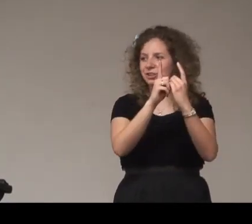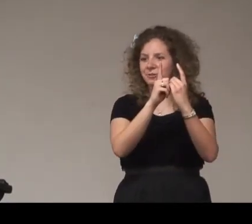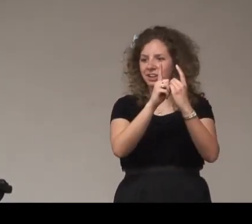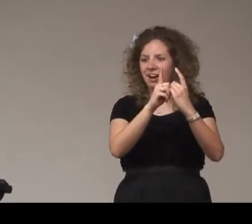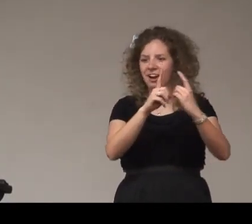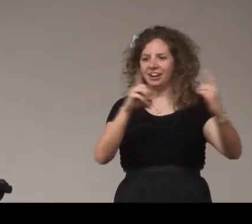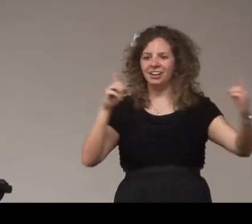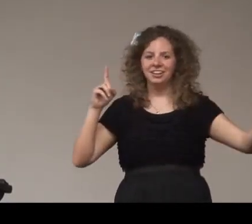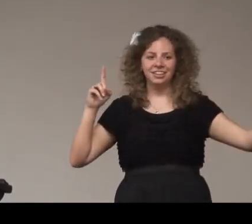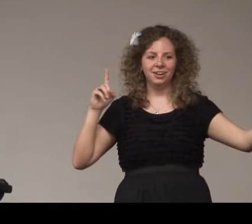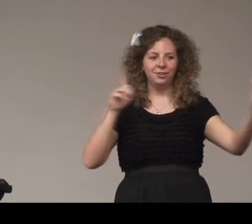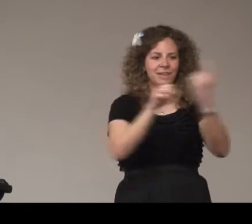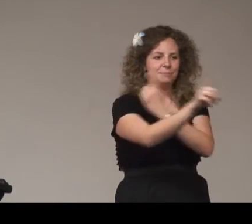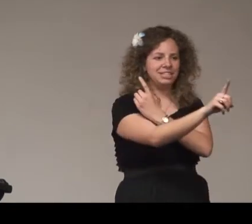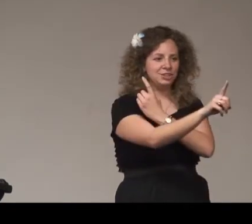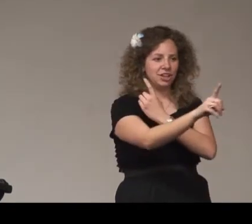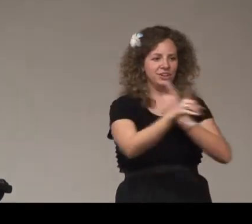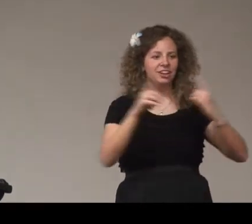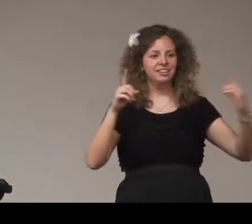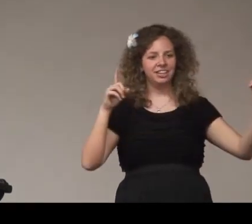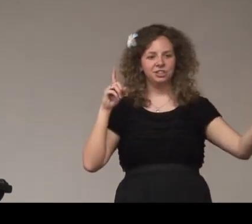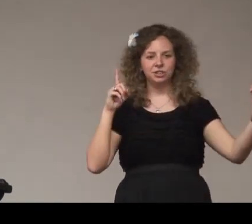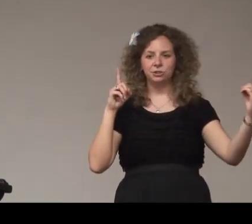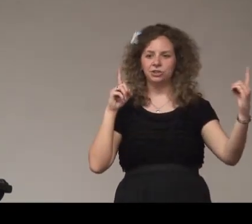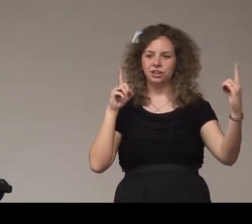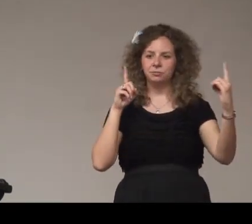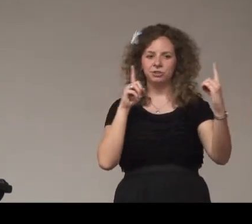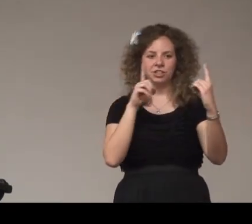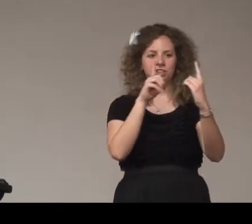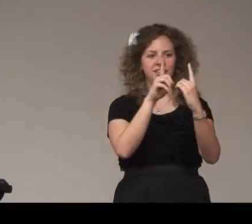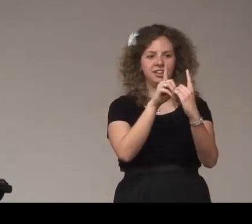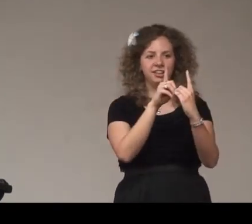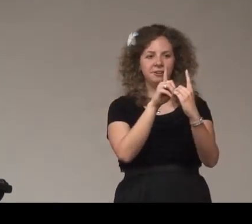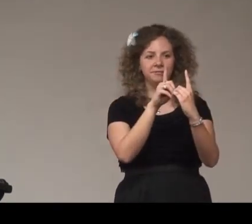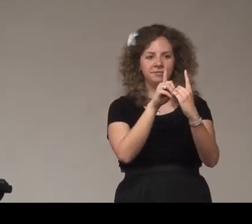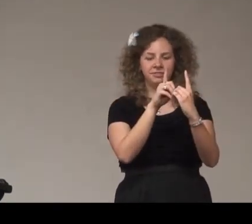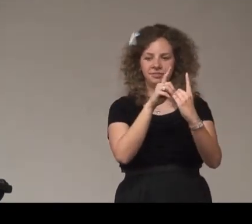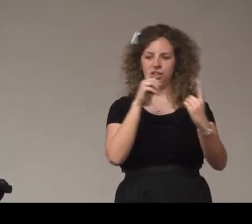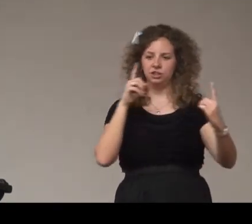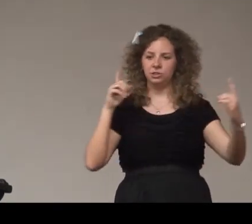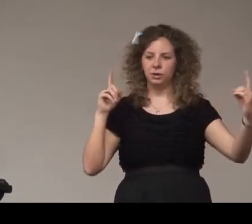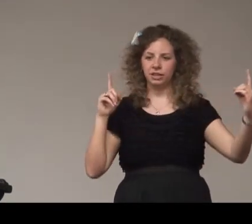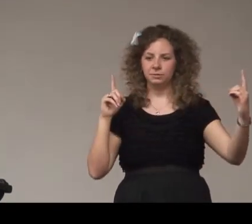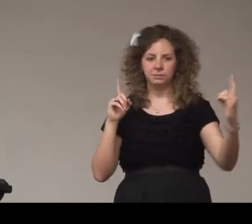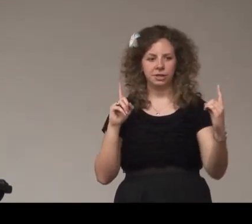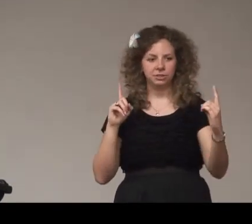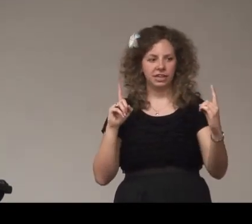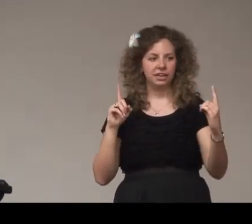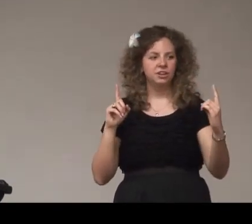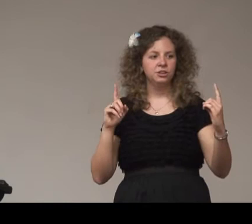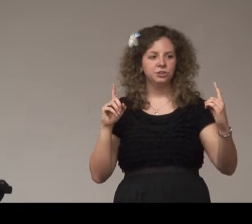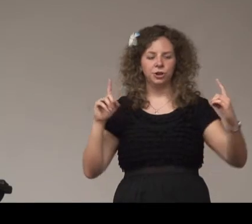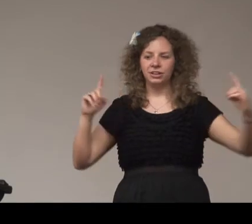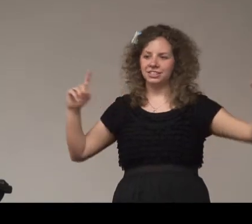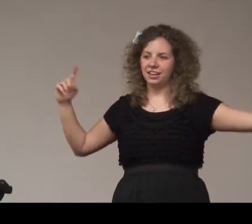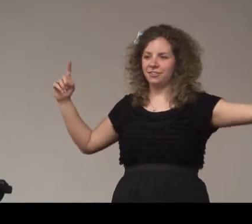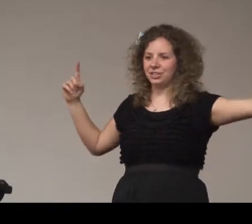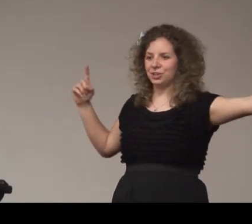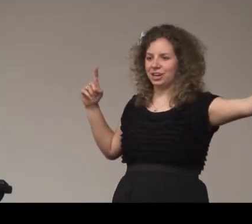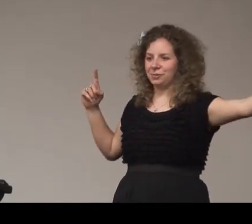really hard, they don't like miss each other, they just go straight up to each other like hello, like you're just walking into snails, okay? So instead of like starting way